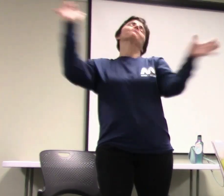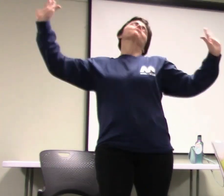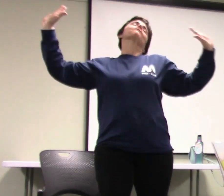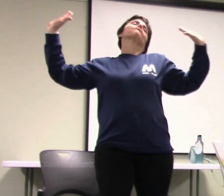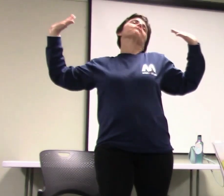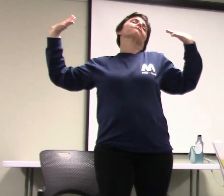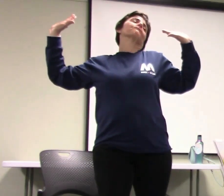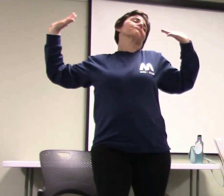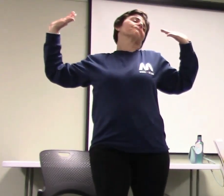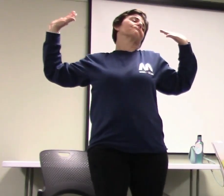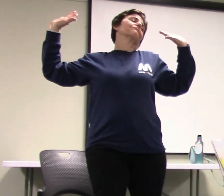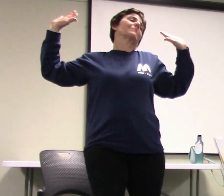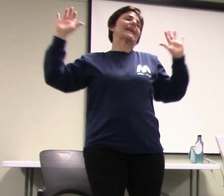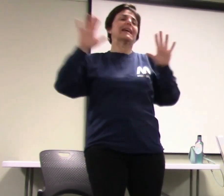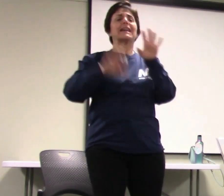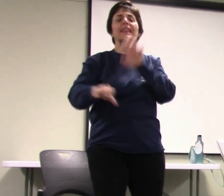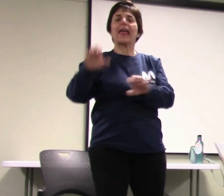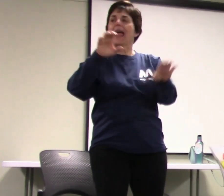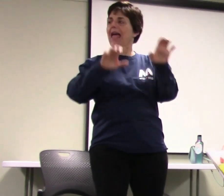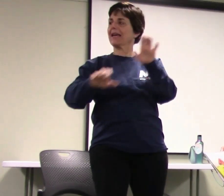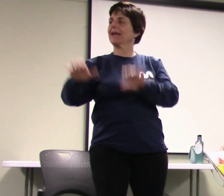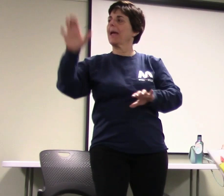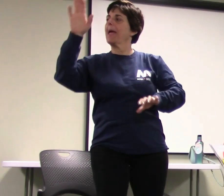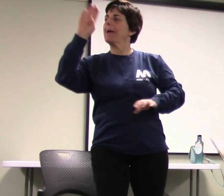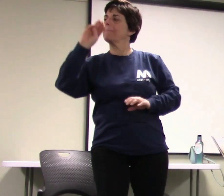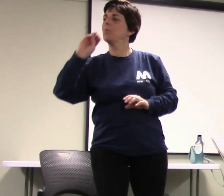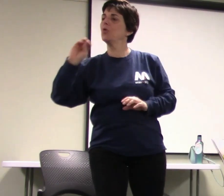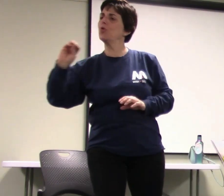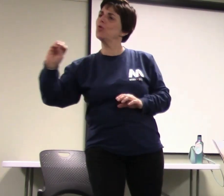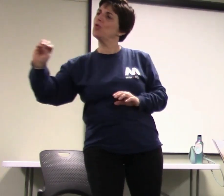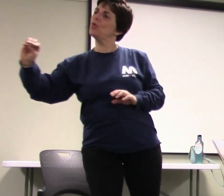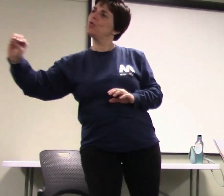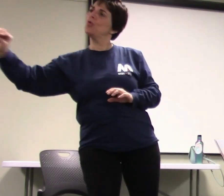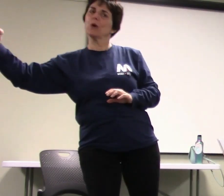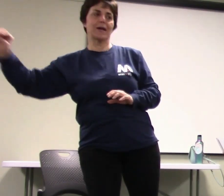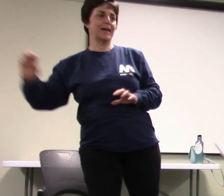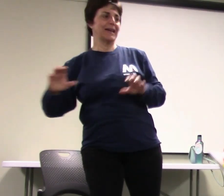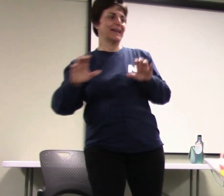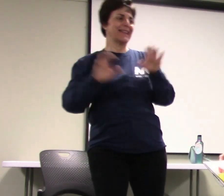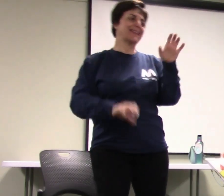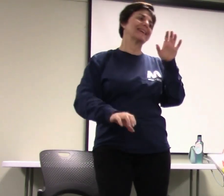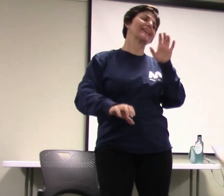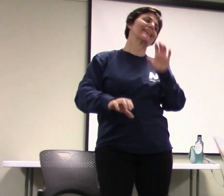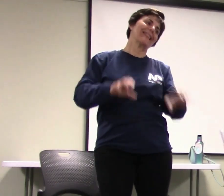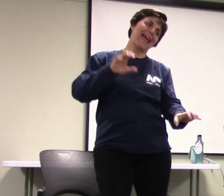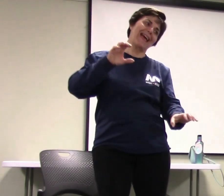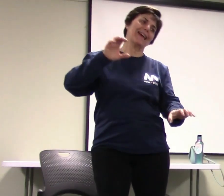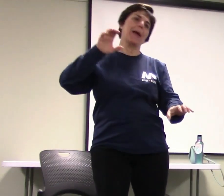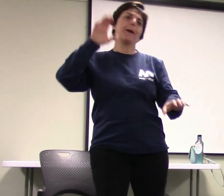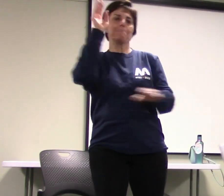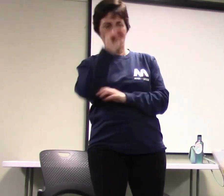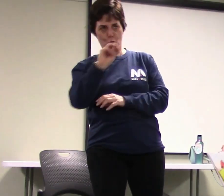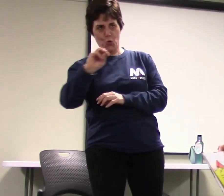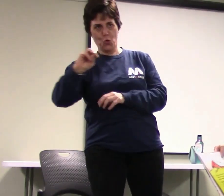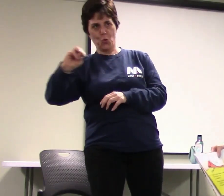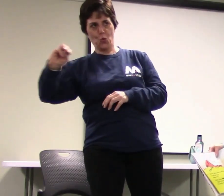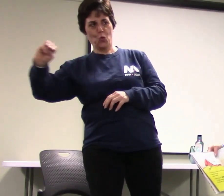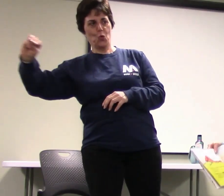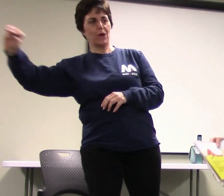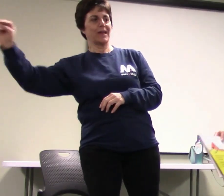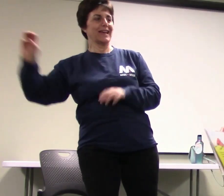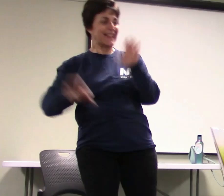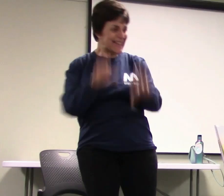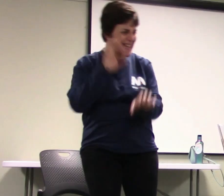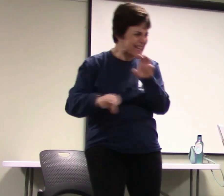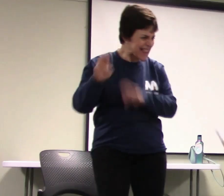Impossible. Click, clack, moo, click, clack,